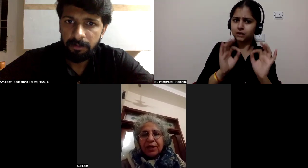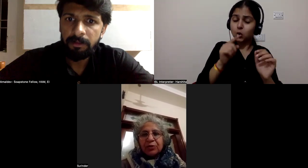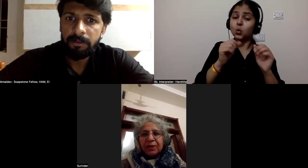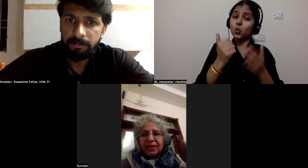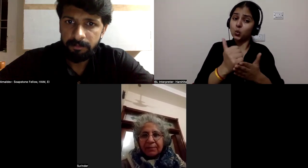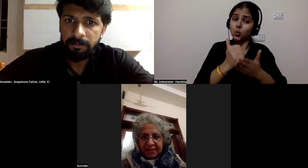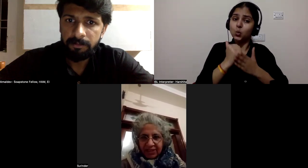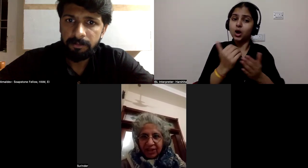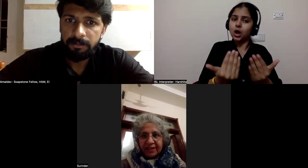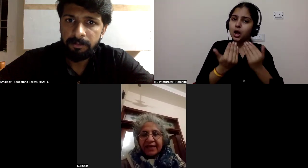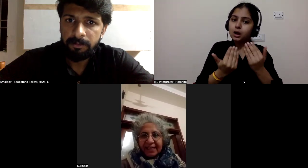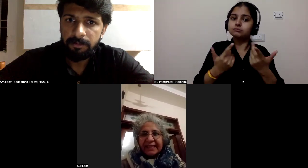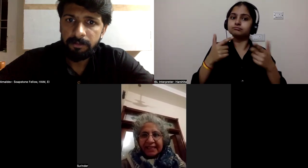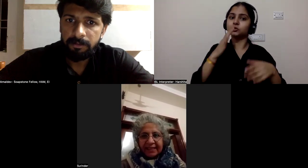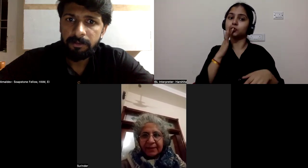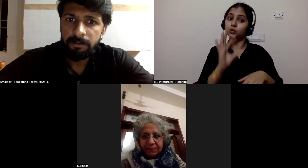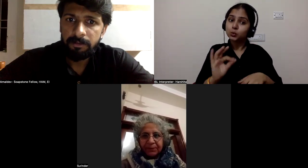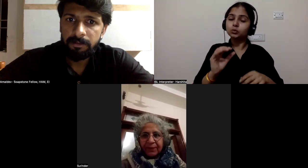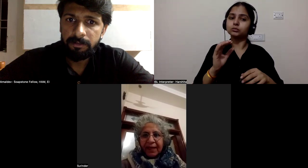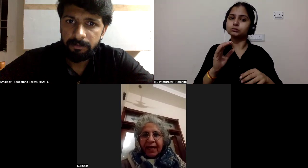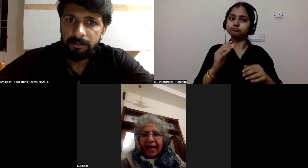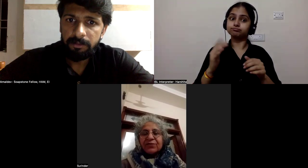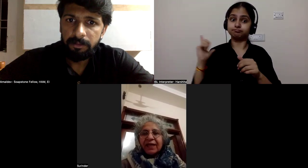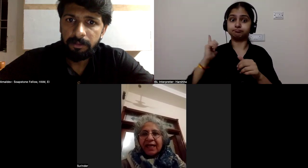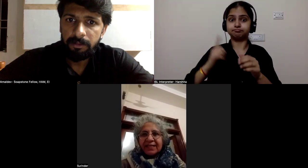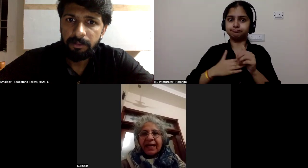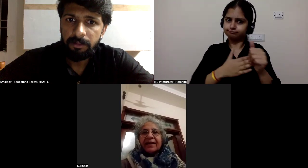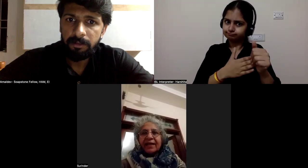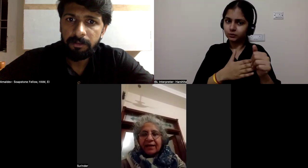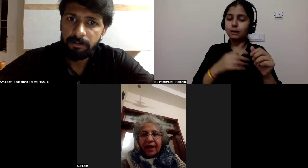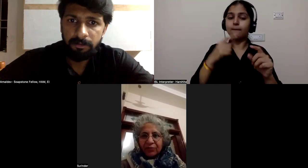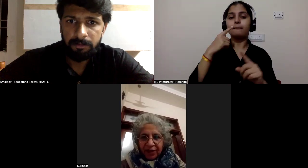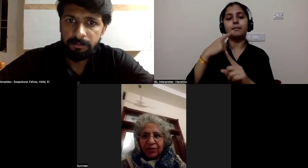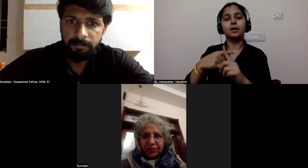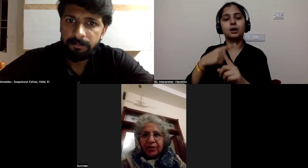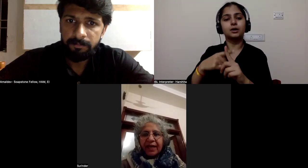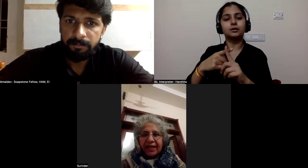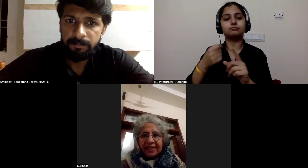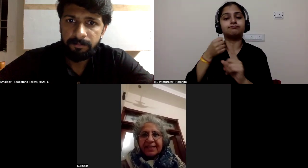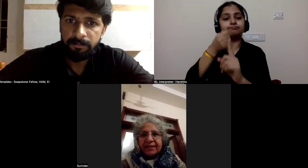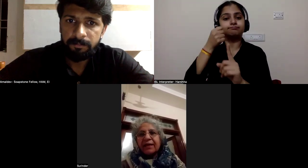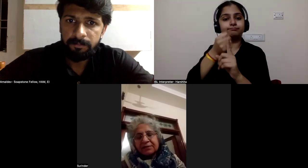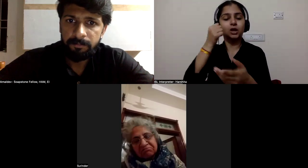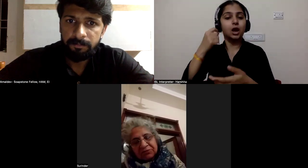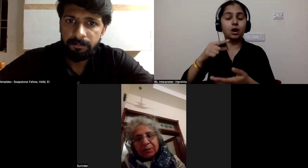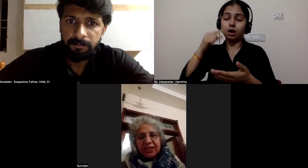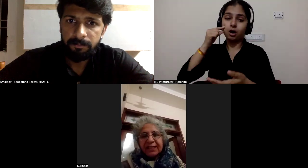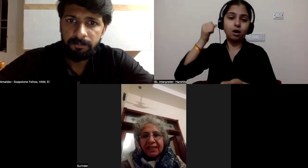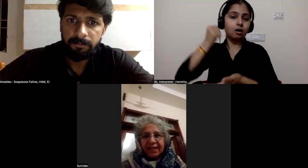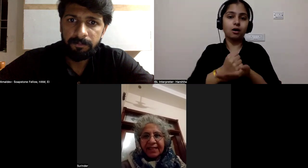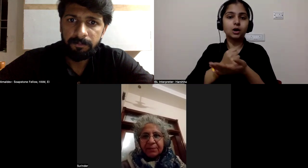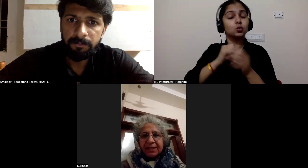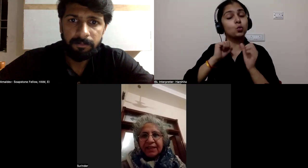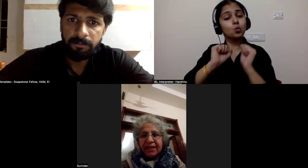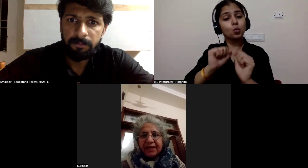you to become such a great leader as well as an advocate of your rights, especially in